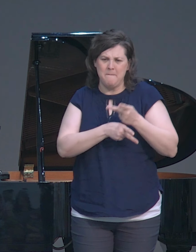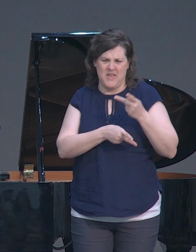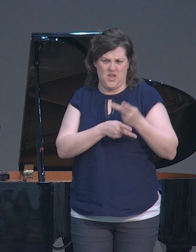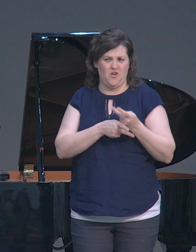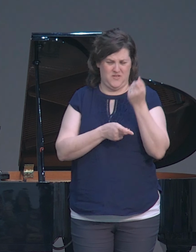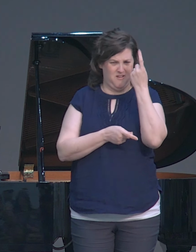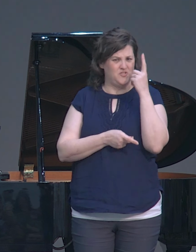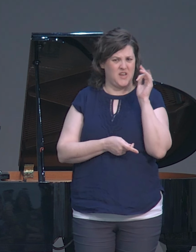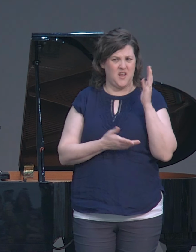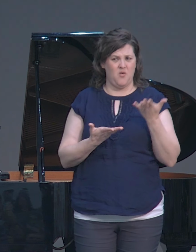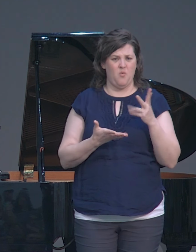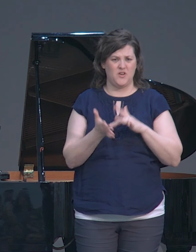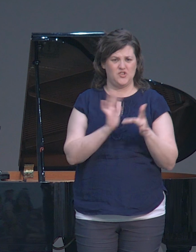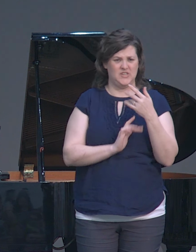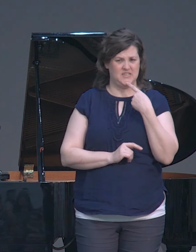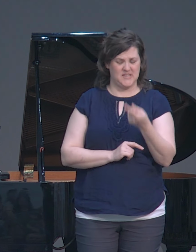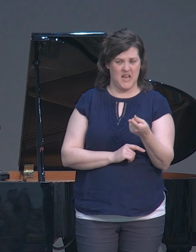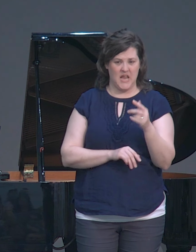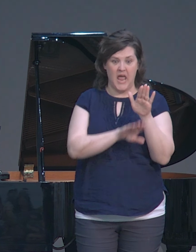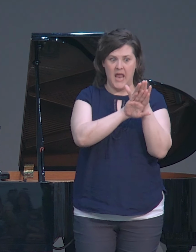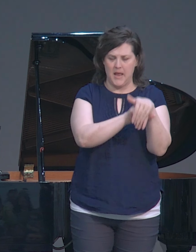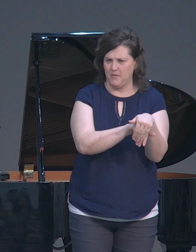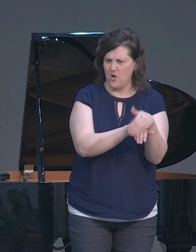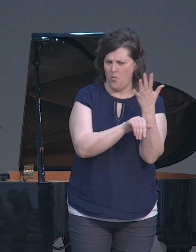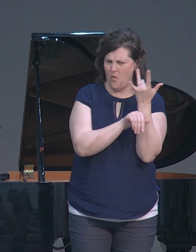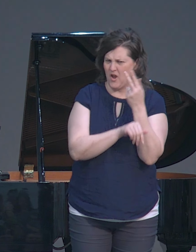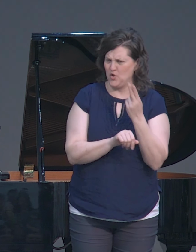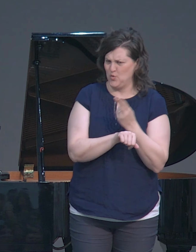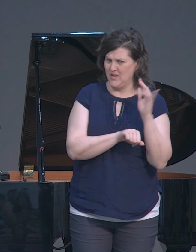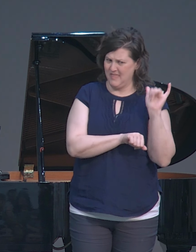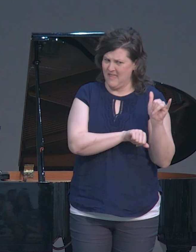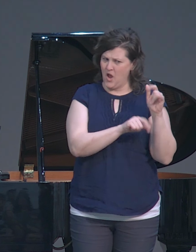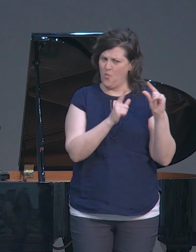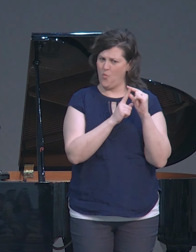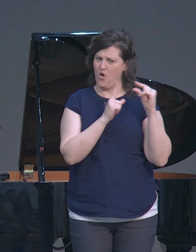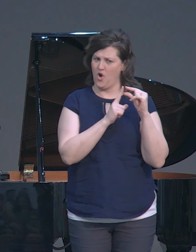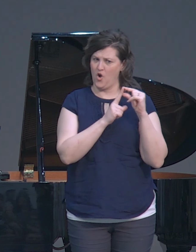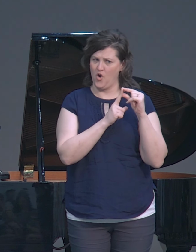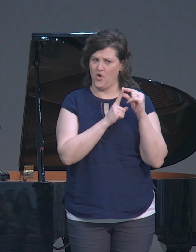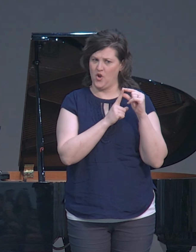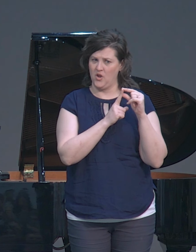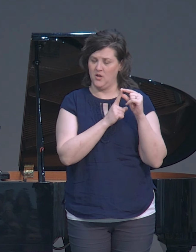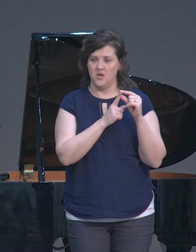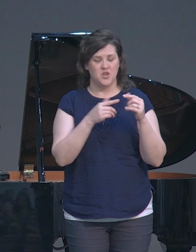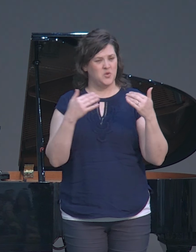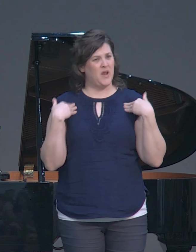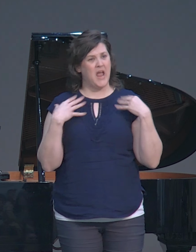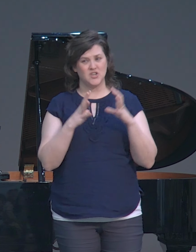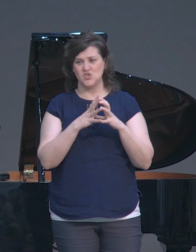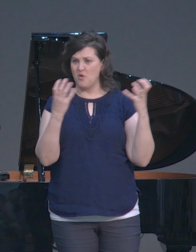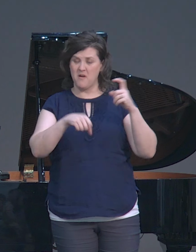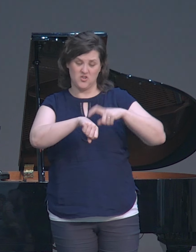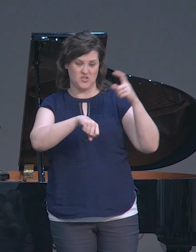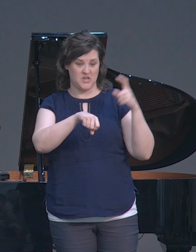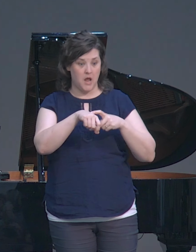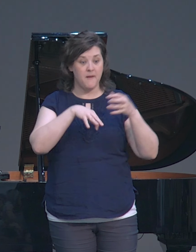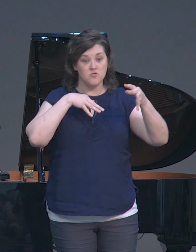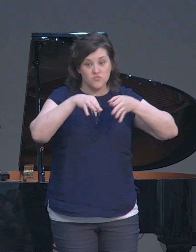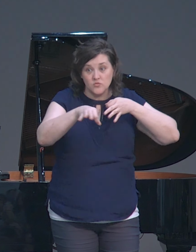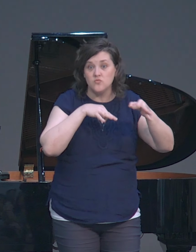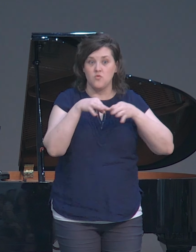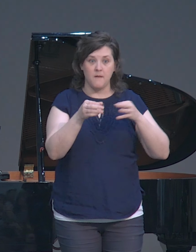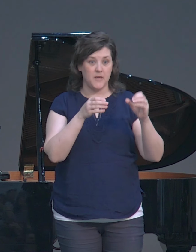hypocrite. Hypocrite, why does he use that word? Well, he spent so much time describing the worship